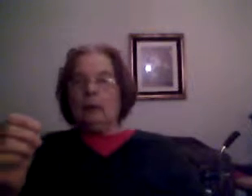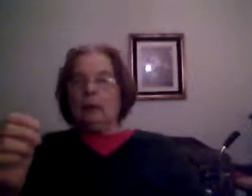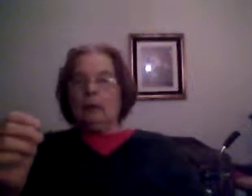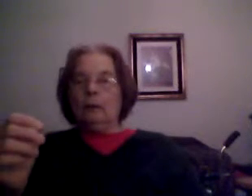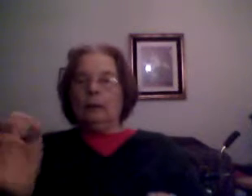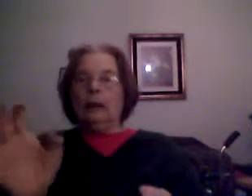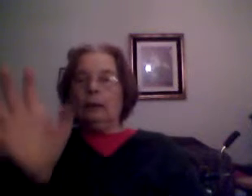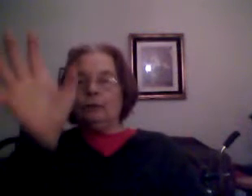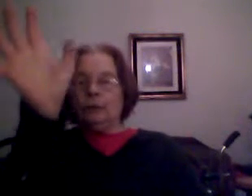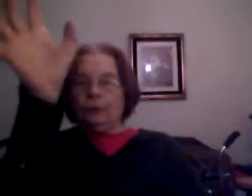or a